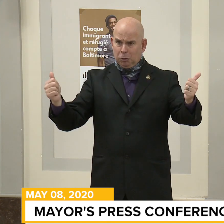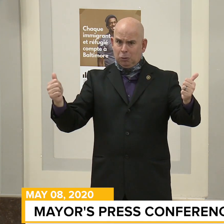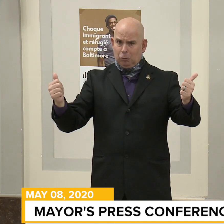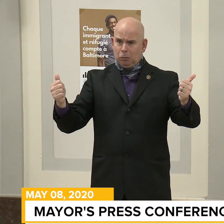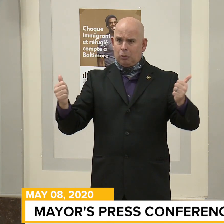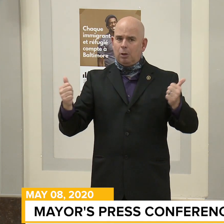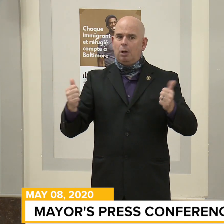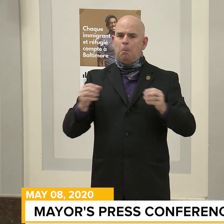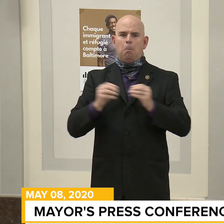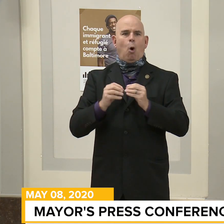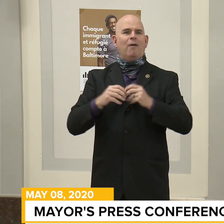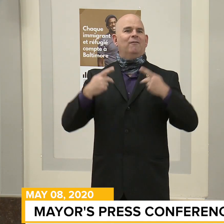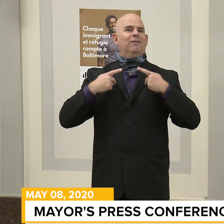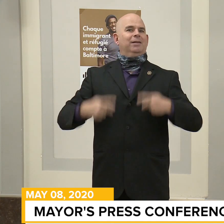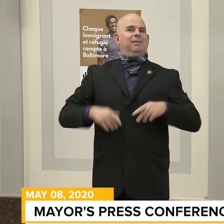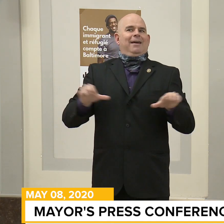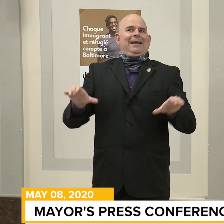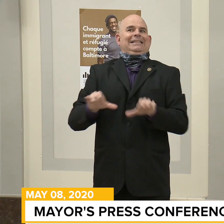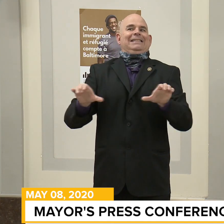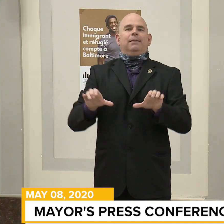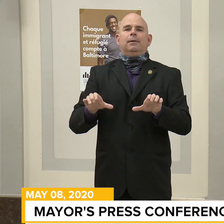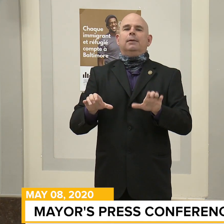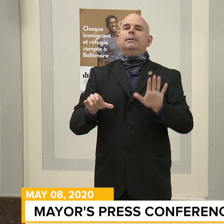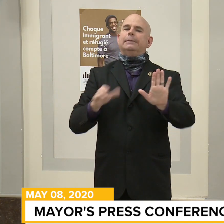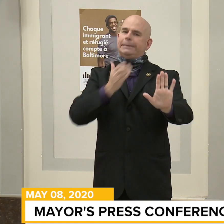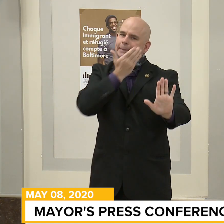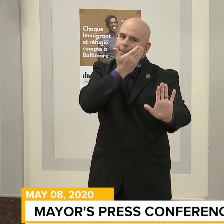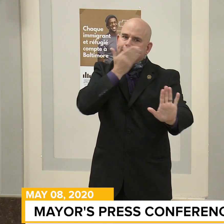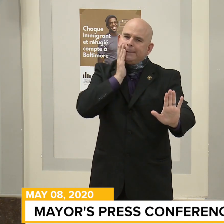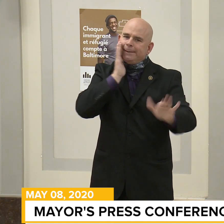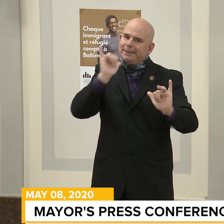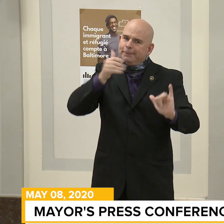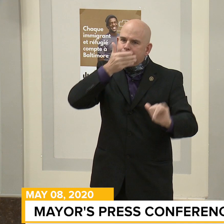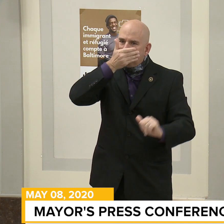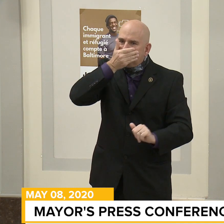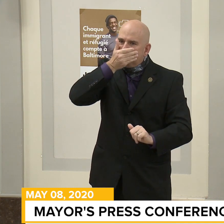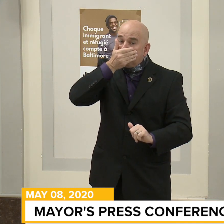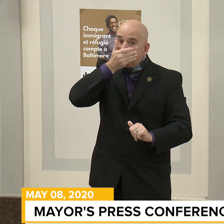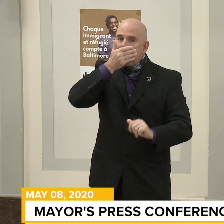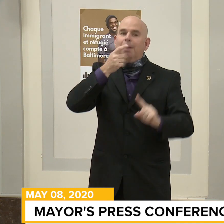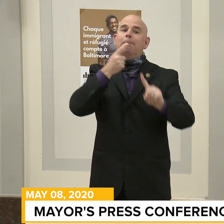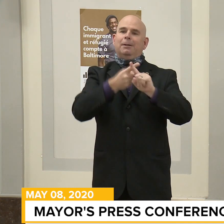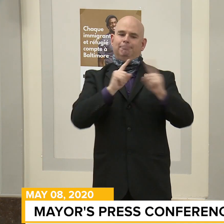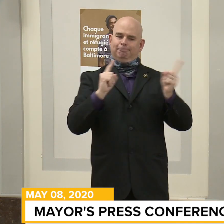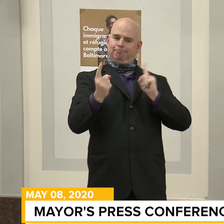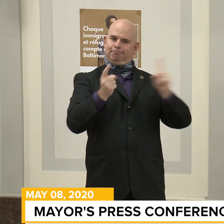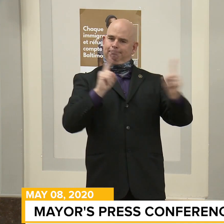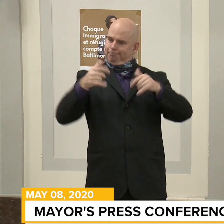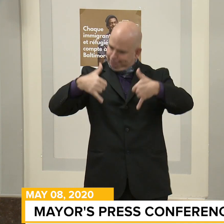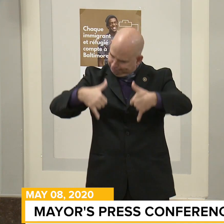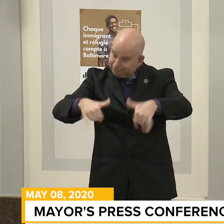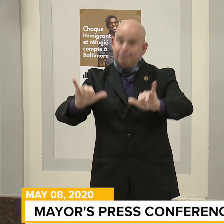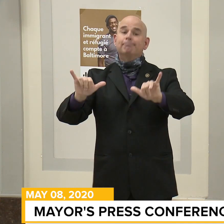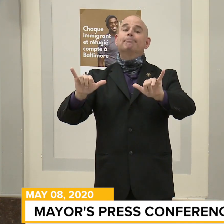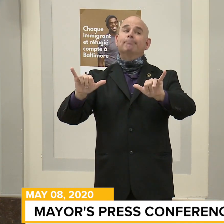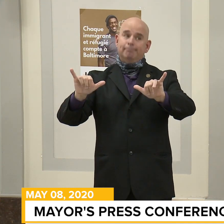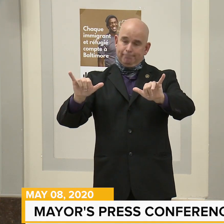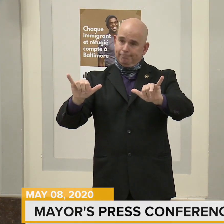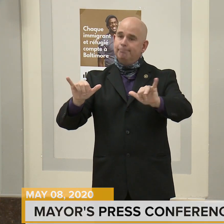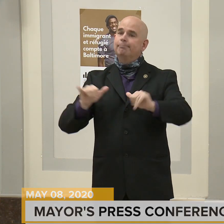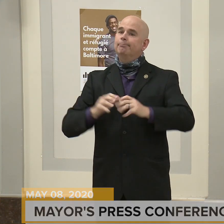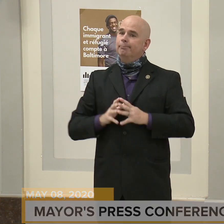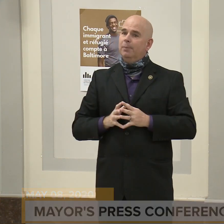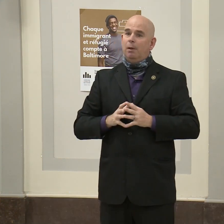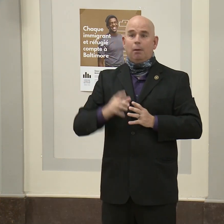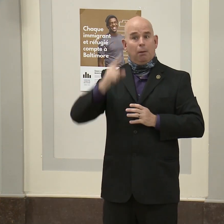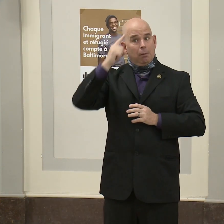social distancing and face cloth covering guidance remains in place. If you and your immediate family are thinking about going to a park or reservoir